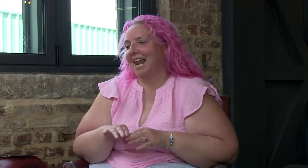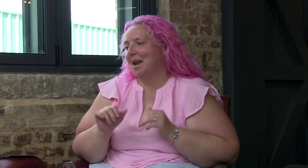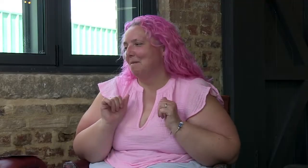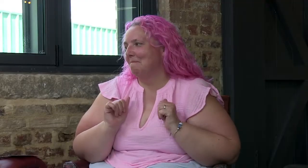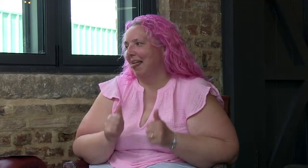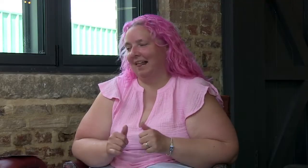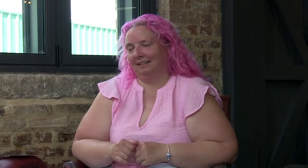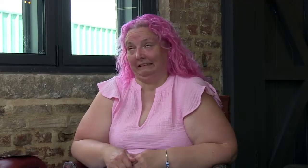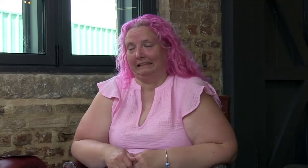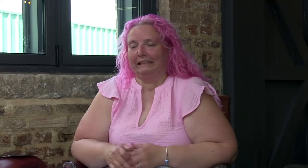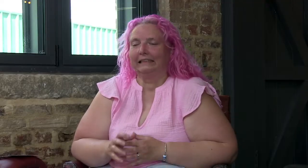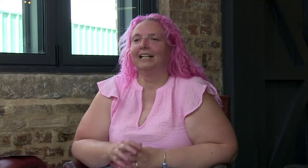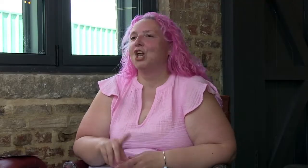behaved.